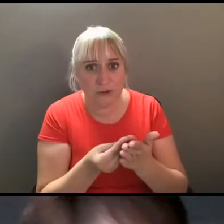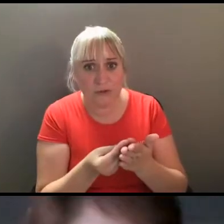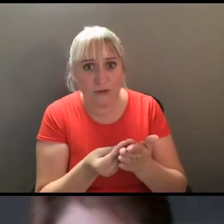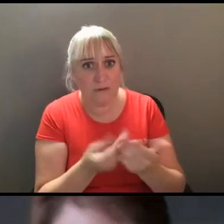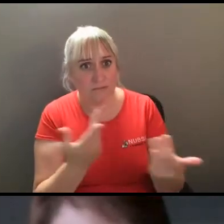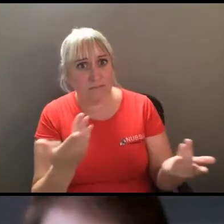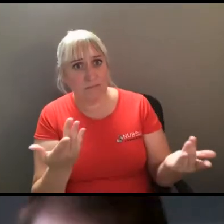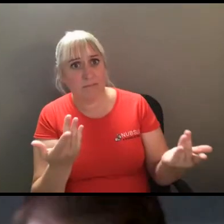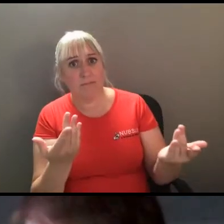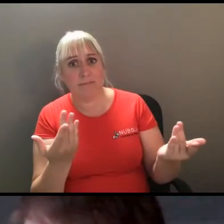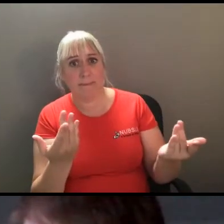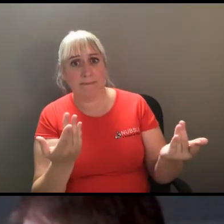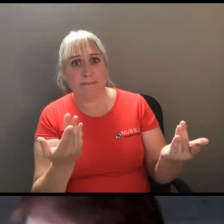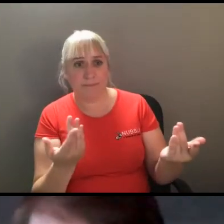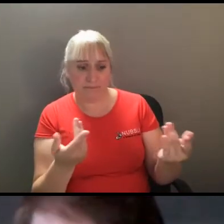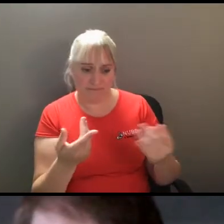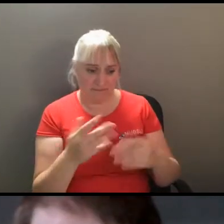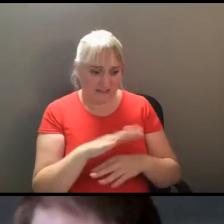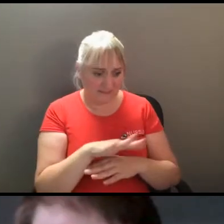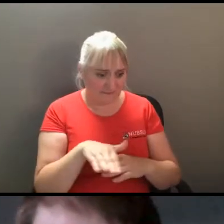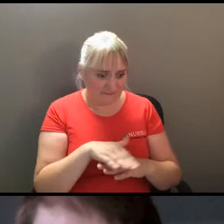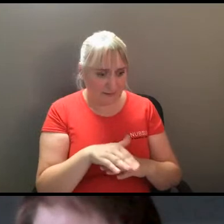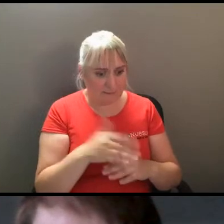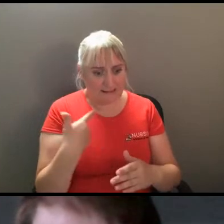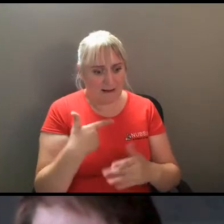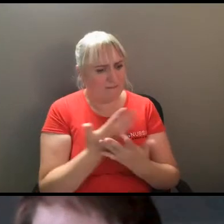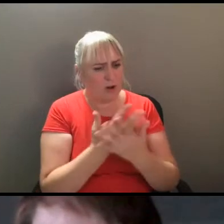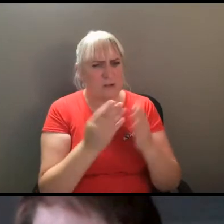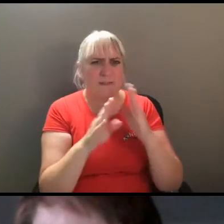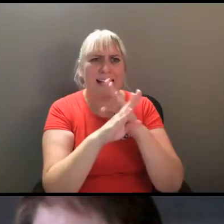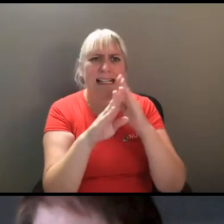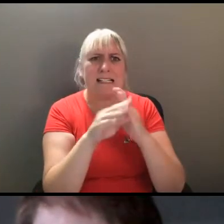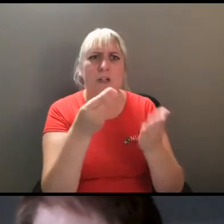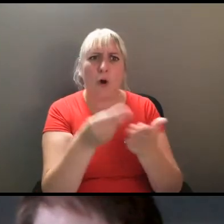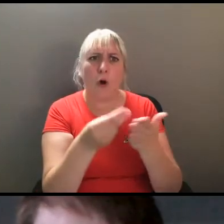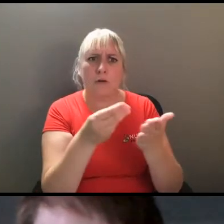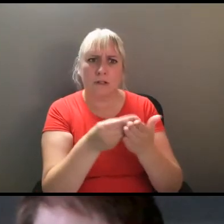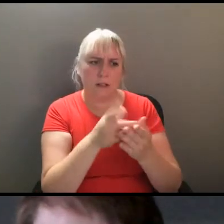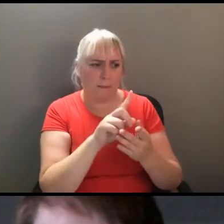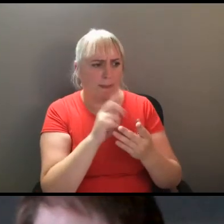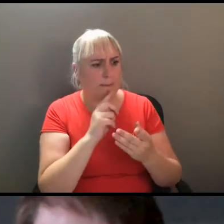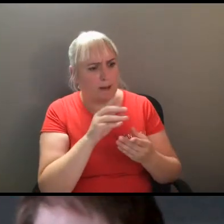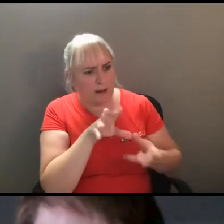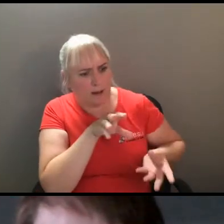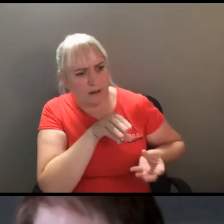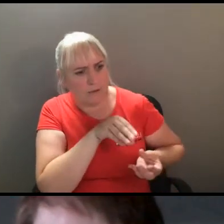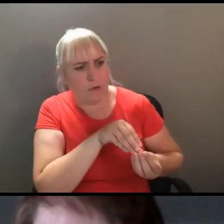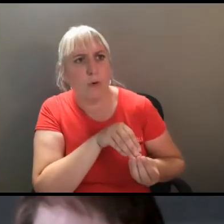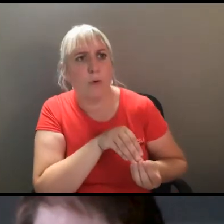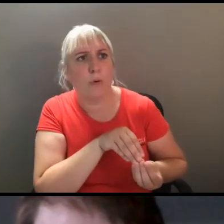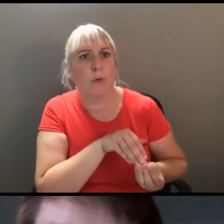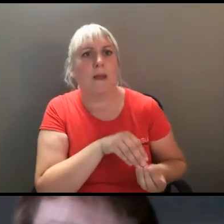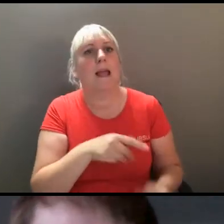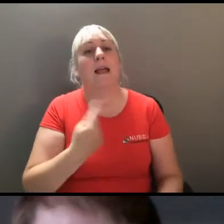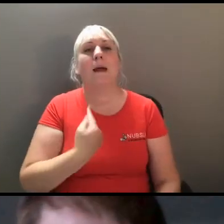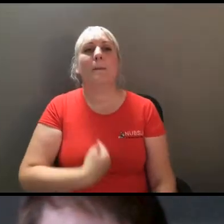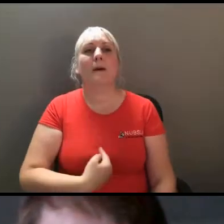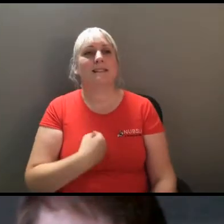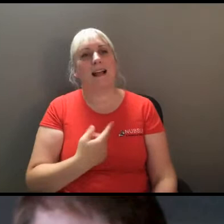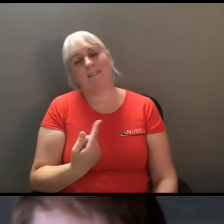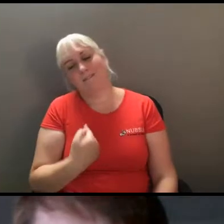accrue in family life. You know, yeah, you can tell I'm a single man. I'm not a family